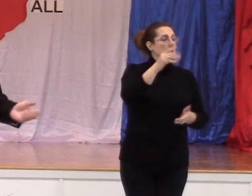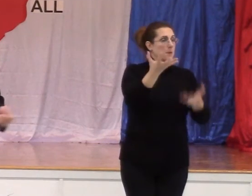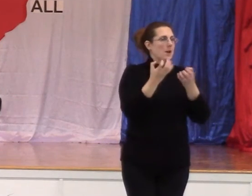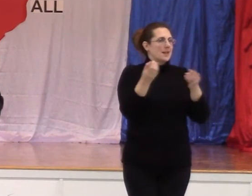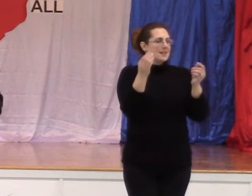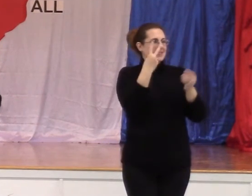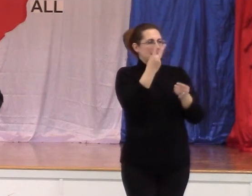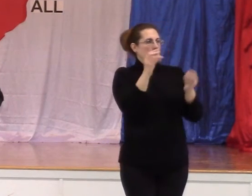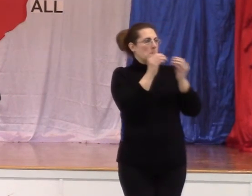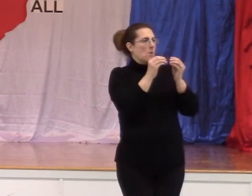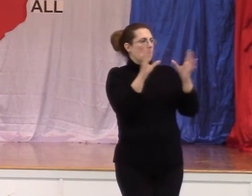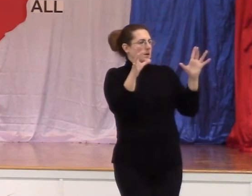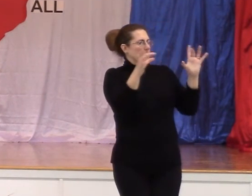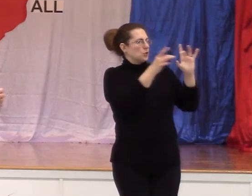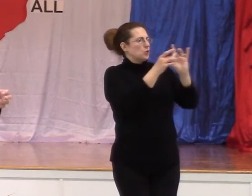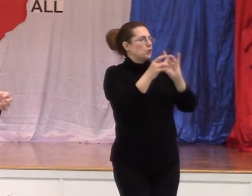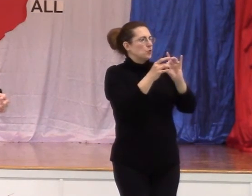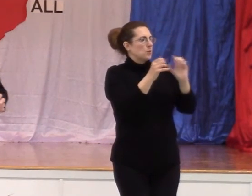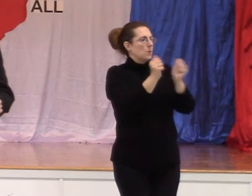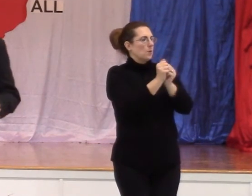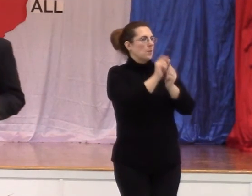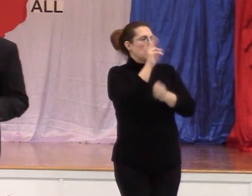Reformed.